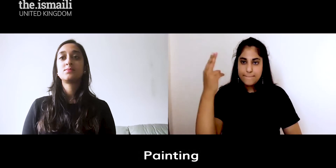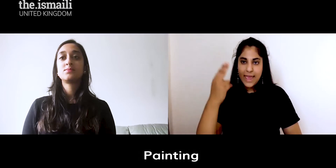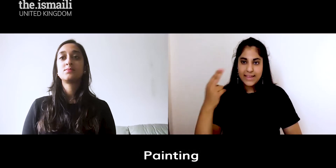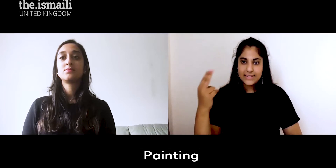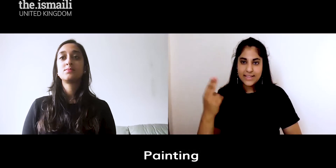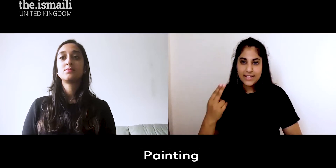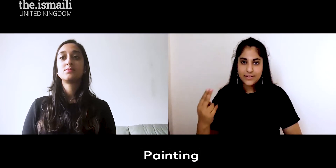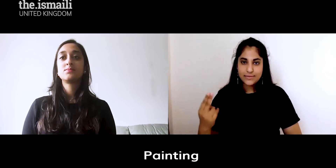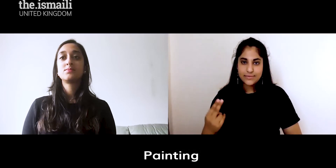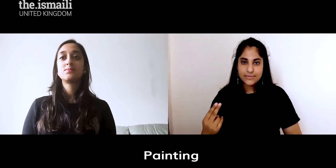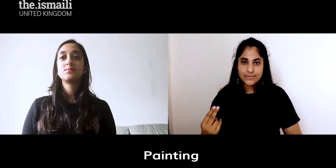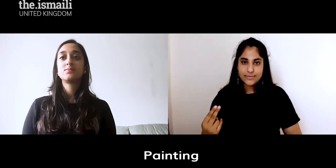Painting.